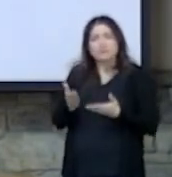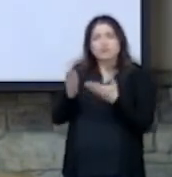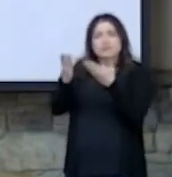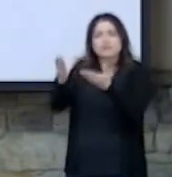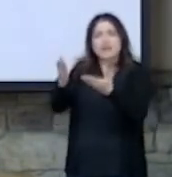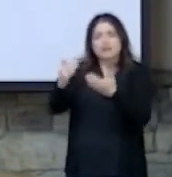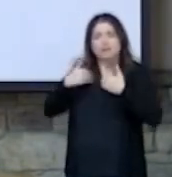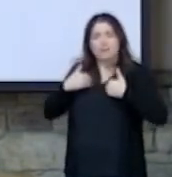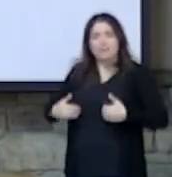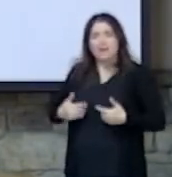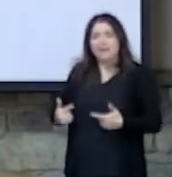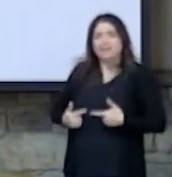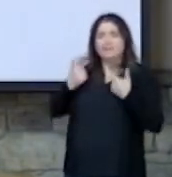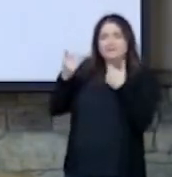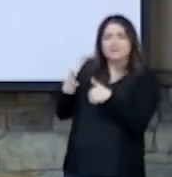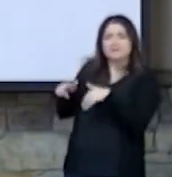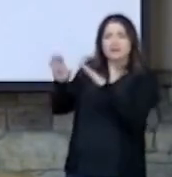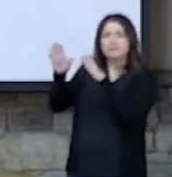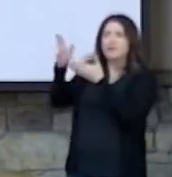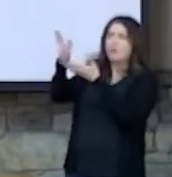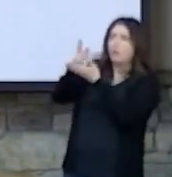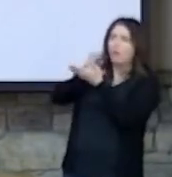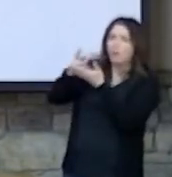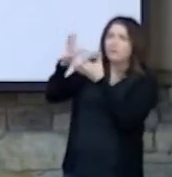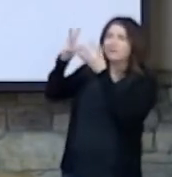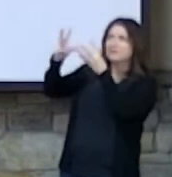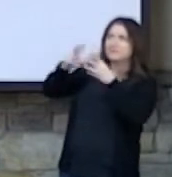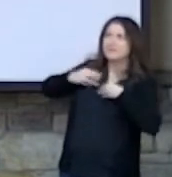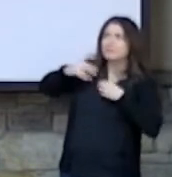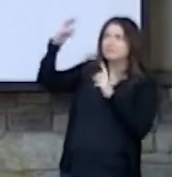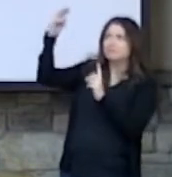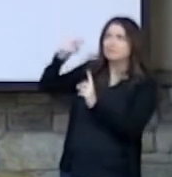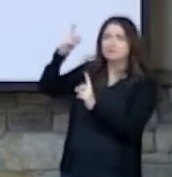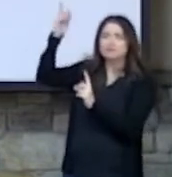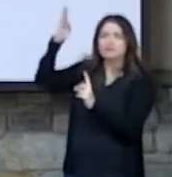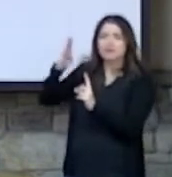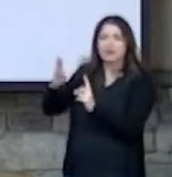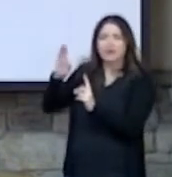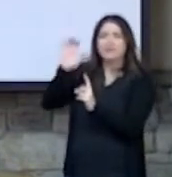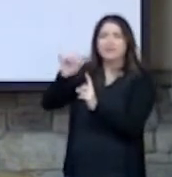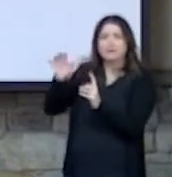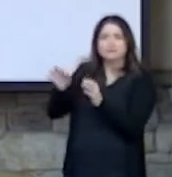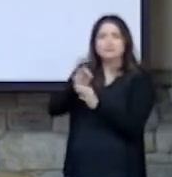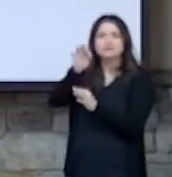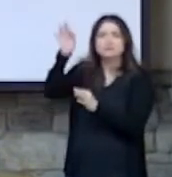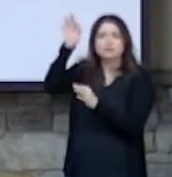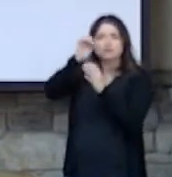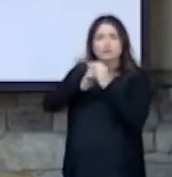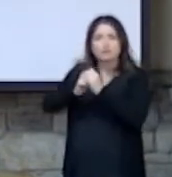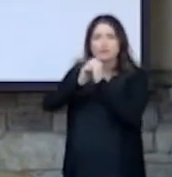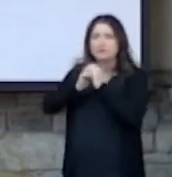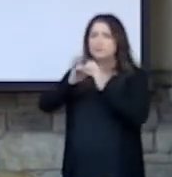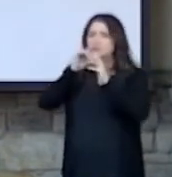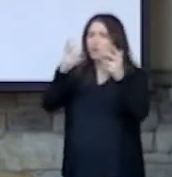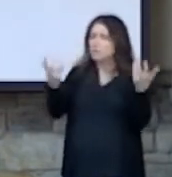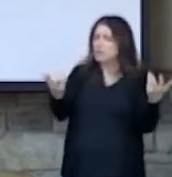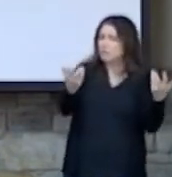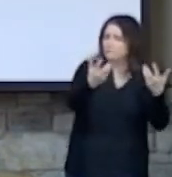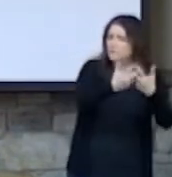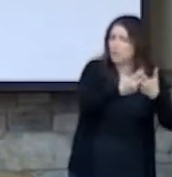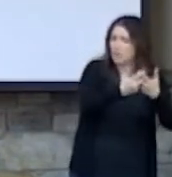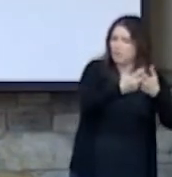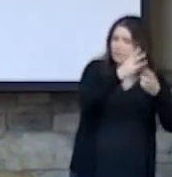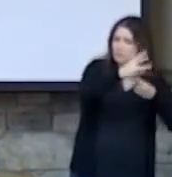living sacrifice, holy and acceptable to God, which is your spiritual worship. Do not be conformed to this world, but